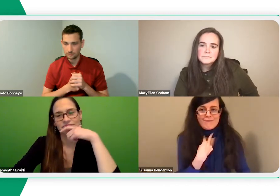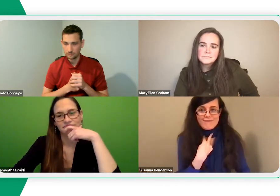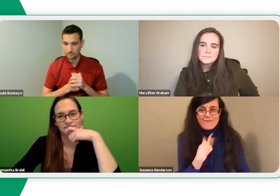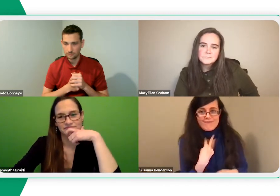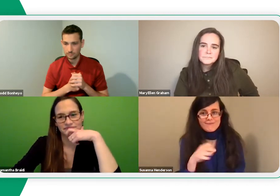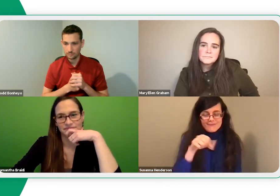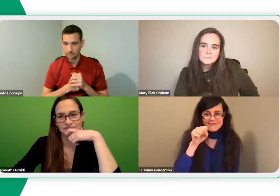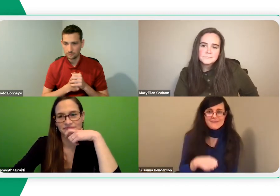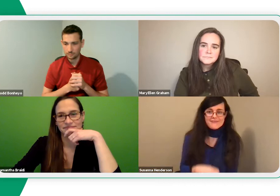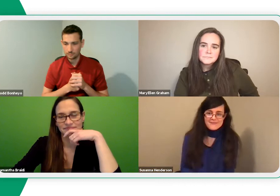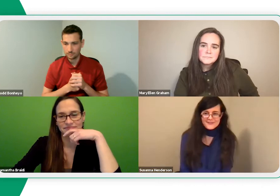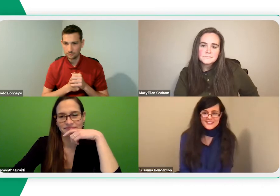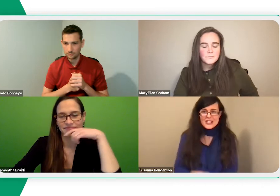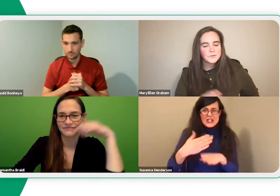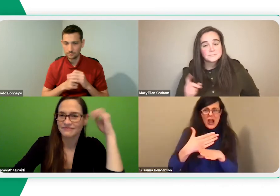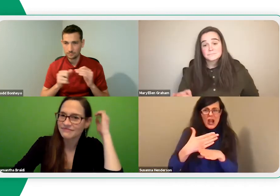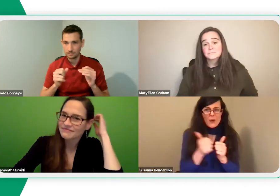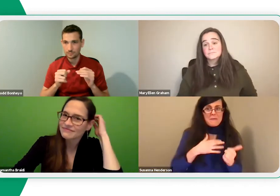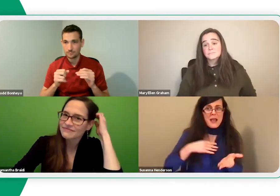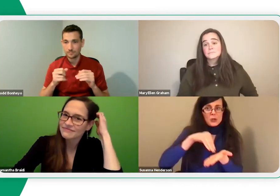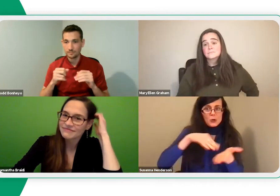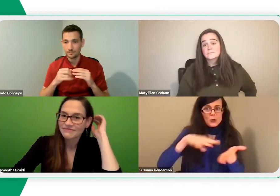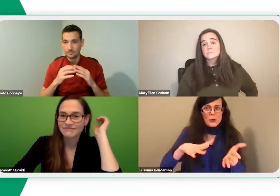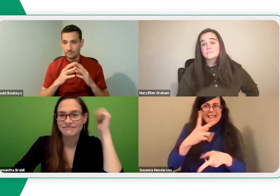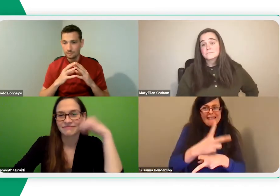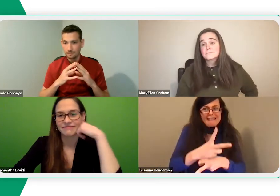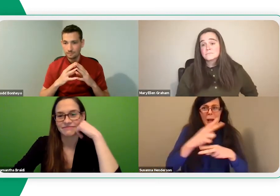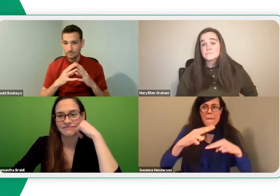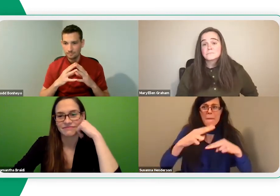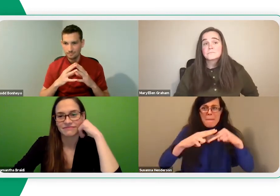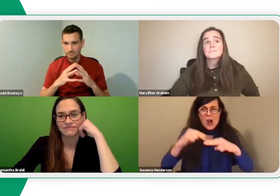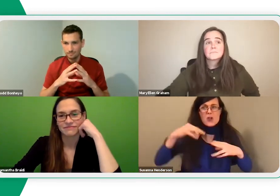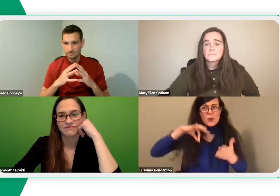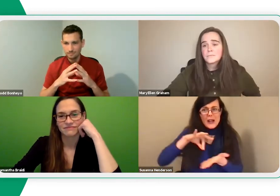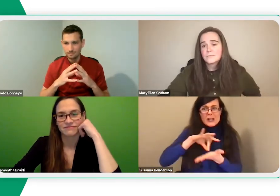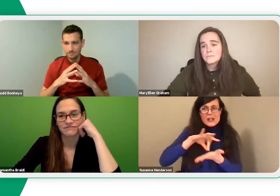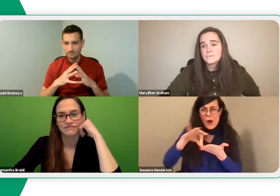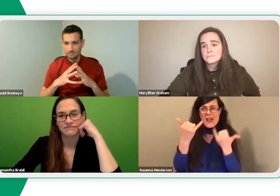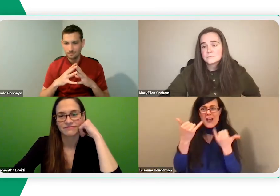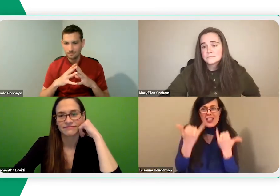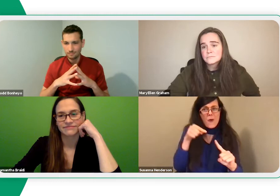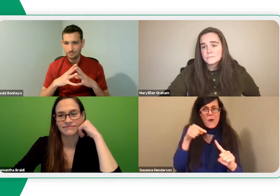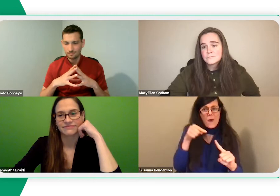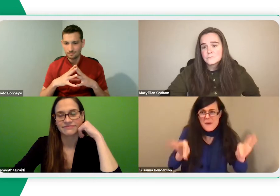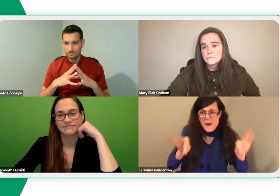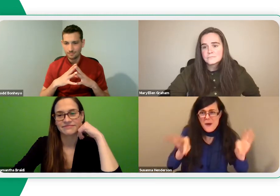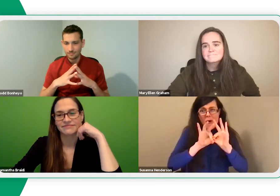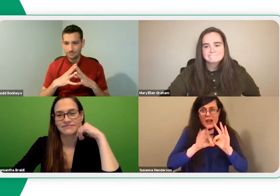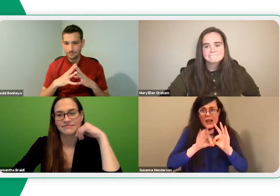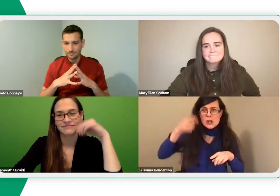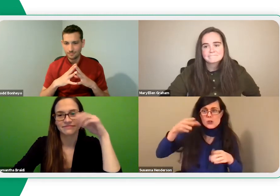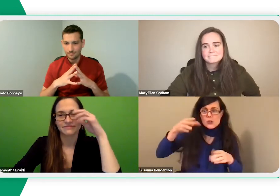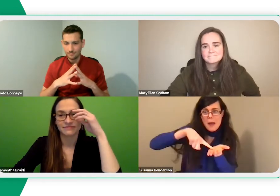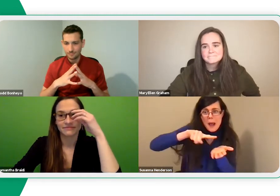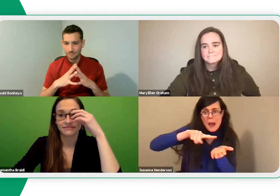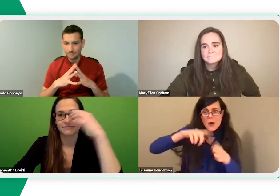build credit to be able to purchase a larger item. And that's something that I now share with my students about building their credit